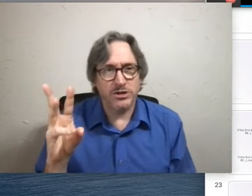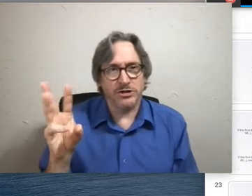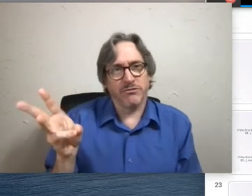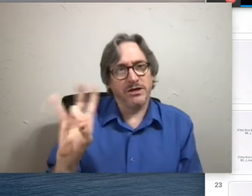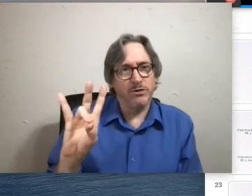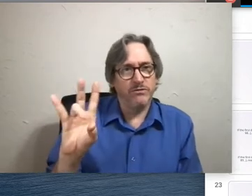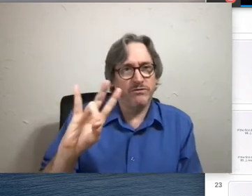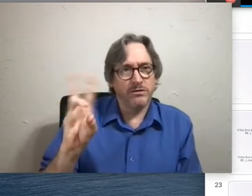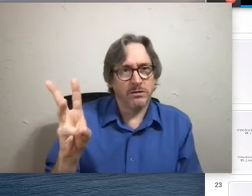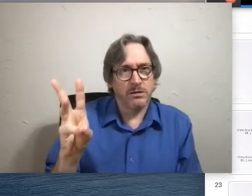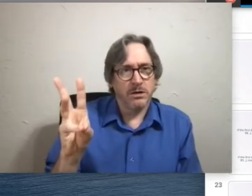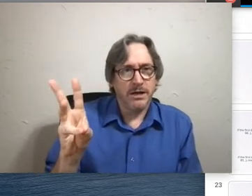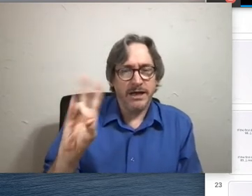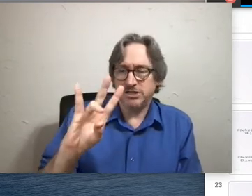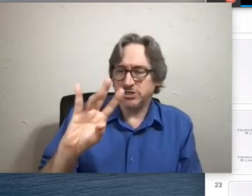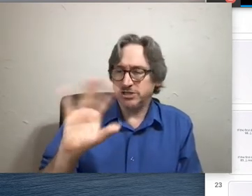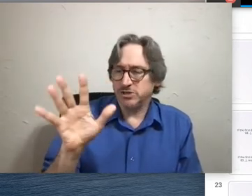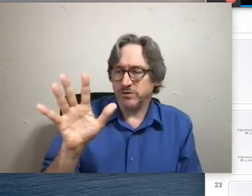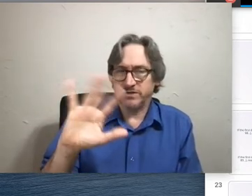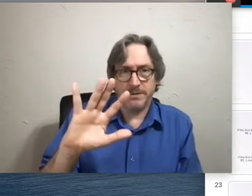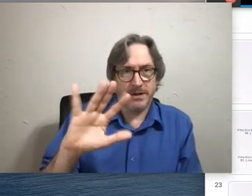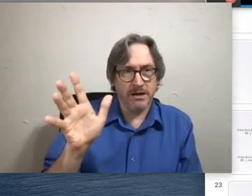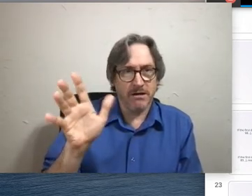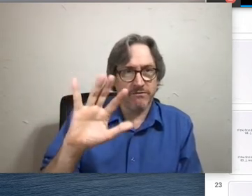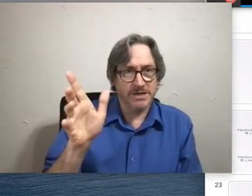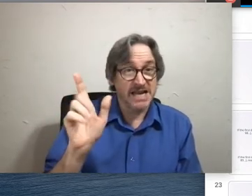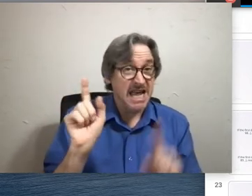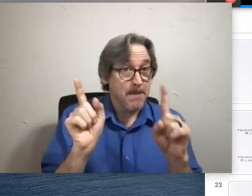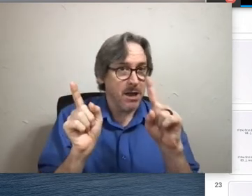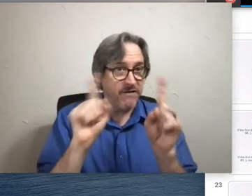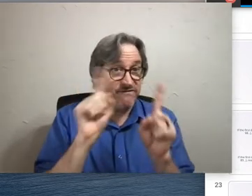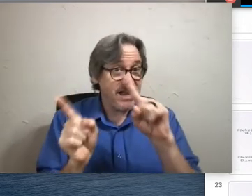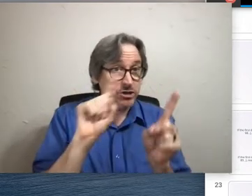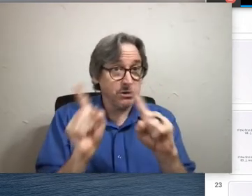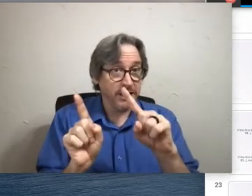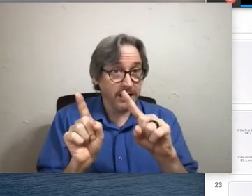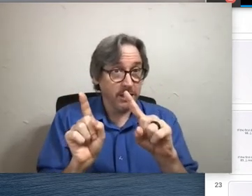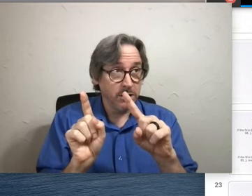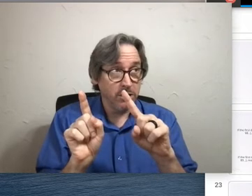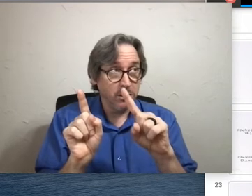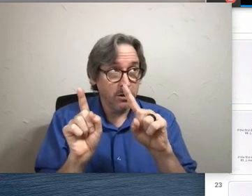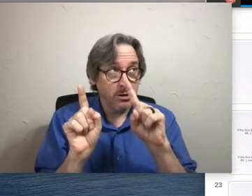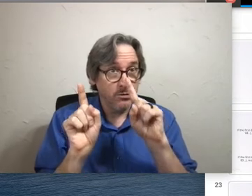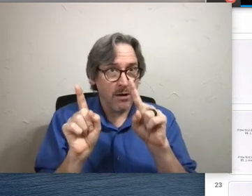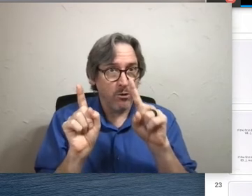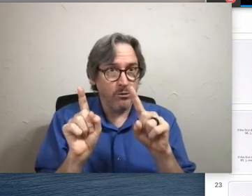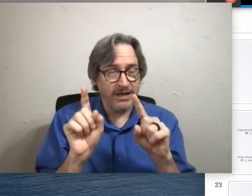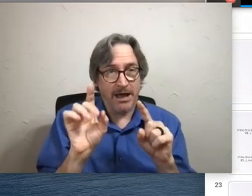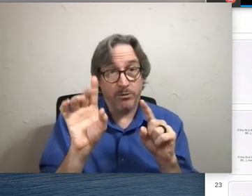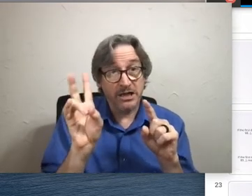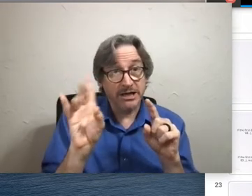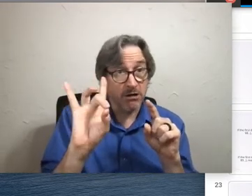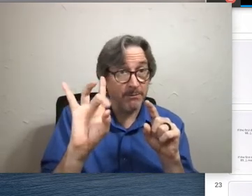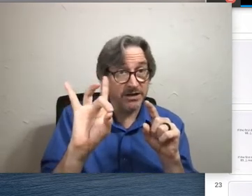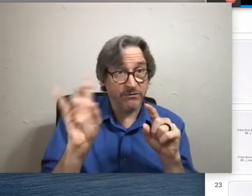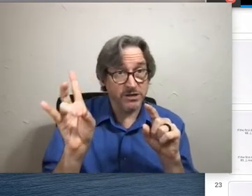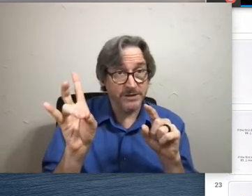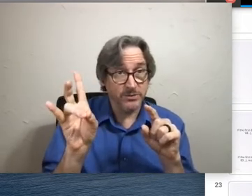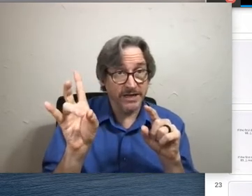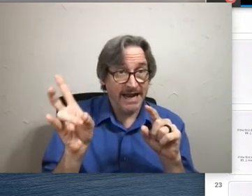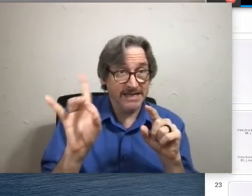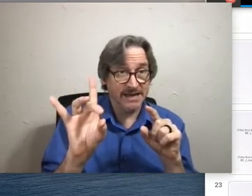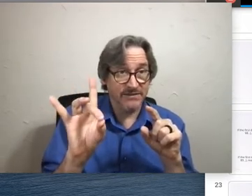elbow shouldn't really move. It's just a sort of tipping of the wrist. Eventually, that will really help clear up the